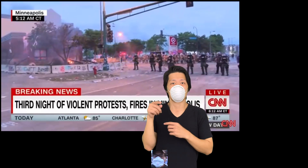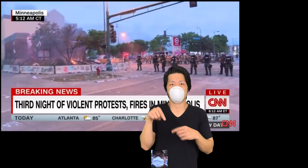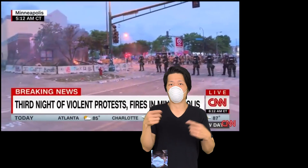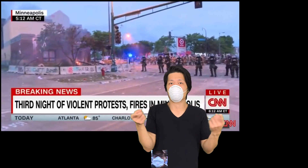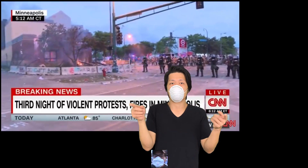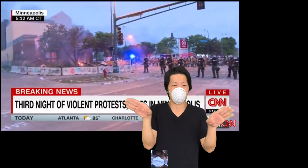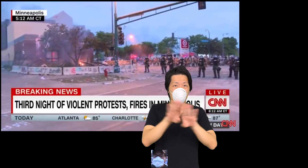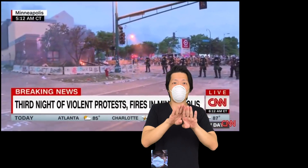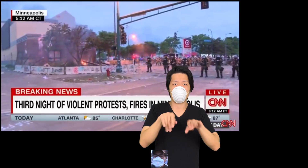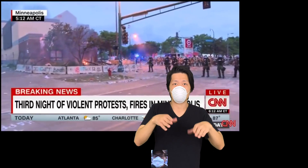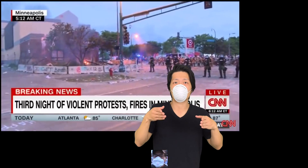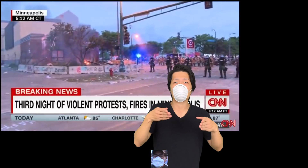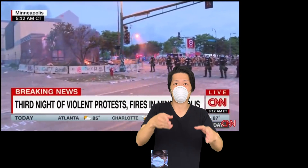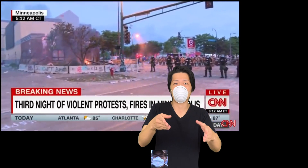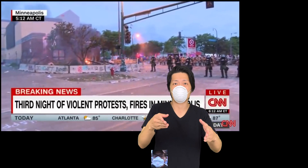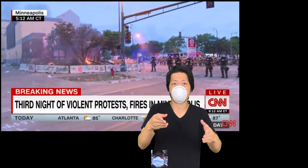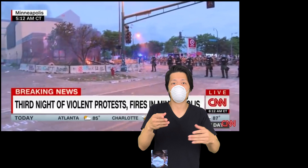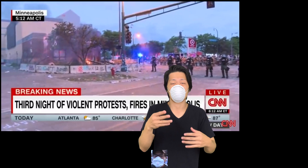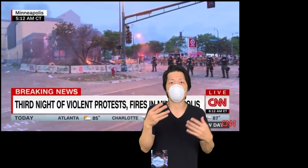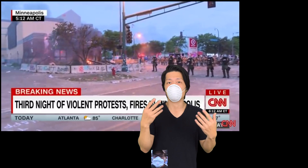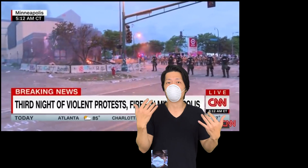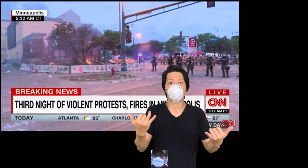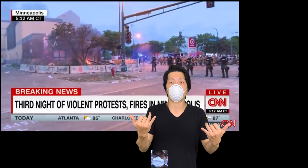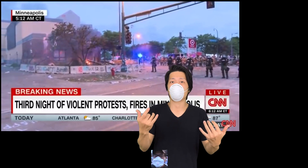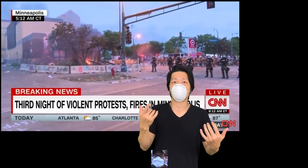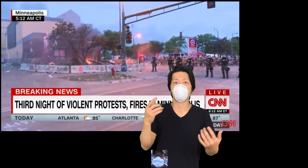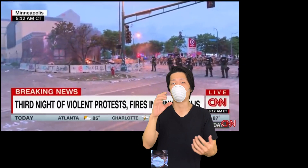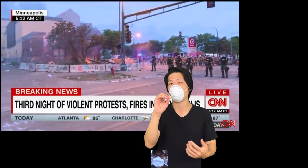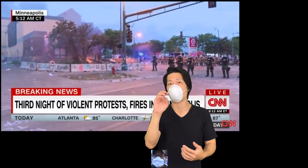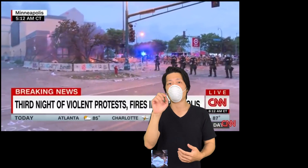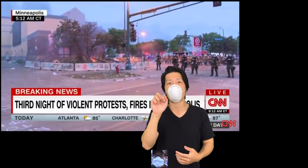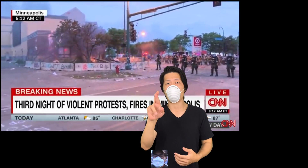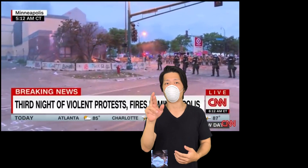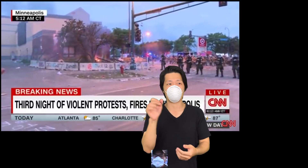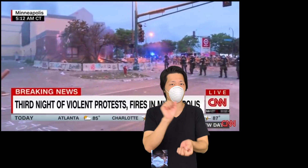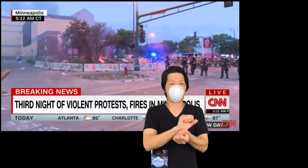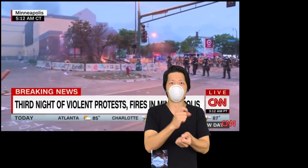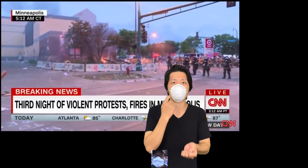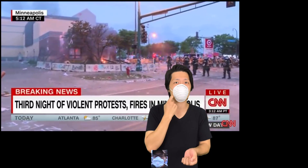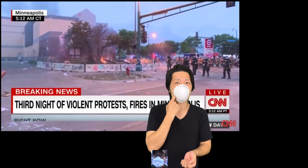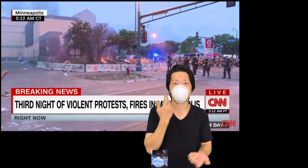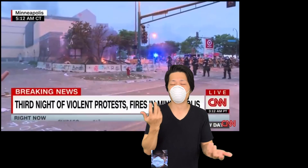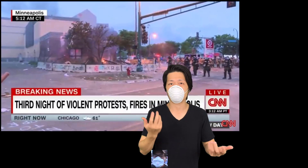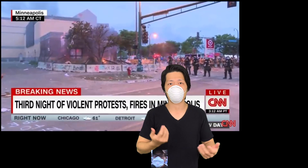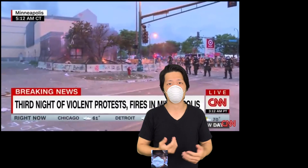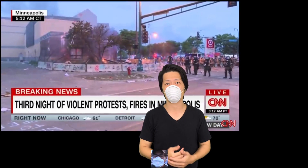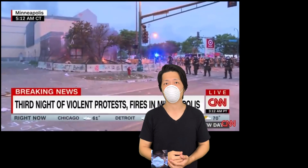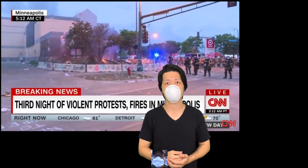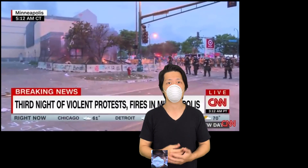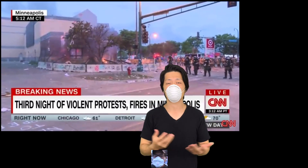reporting the closure of the streets. They just, Omar was just arrested.